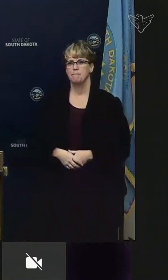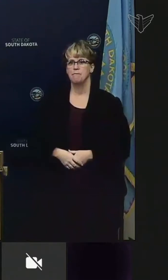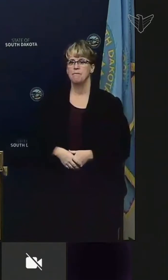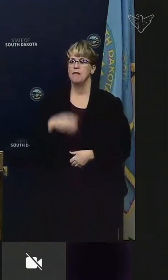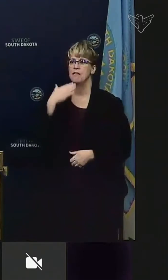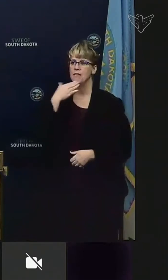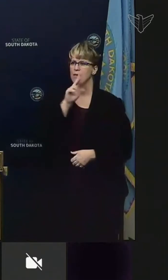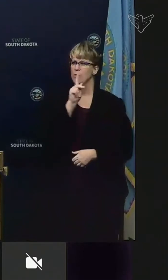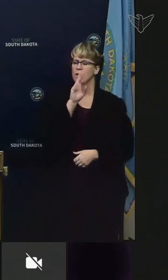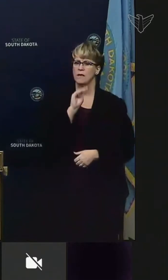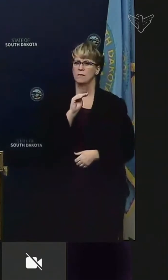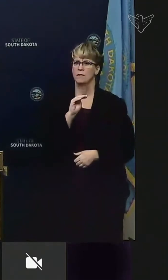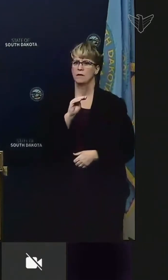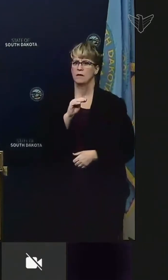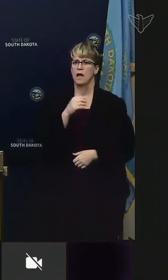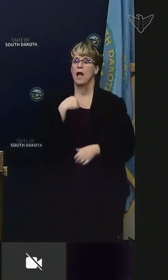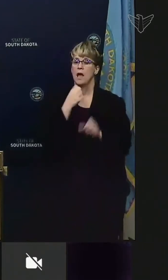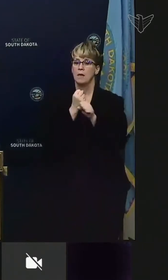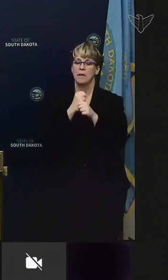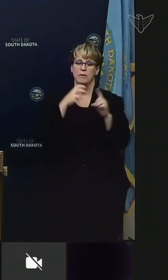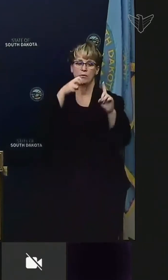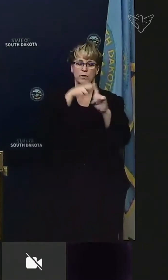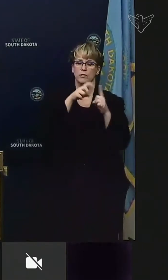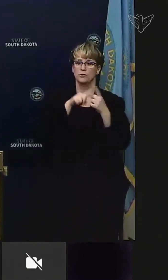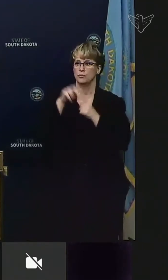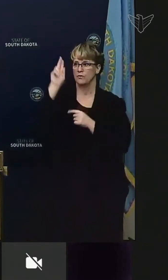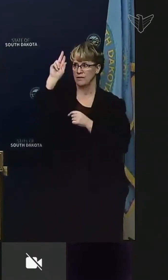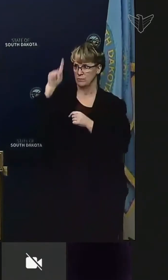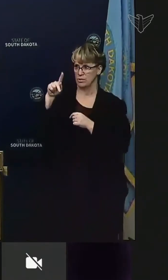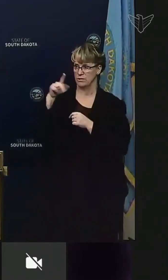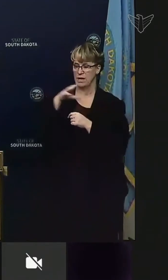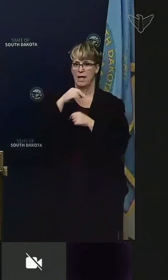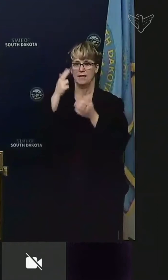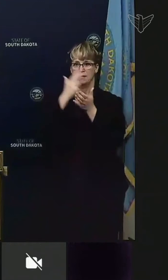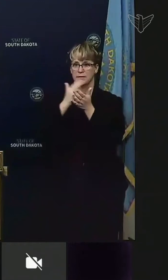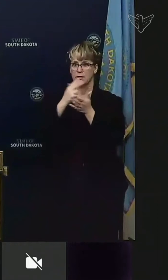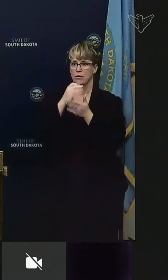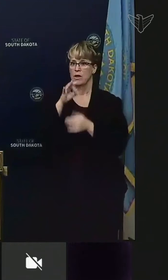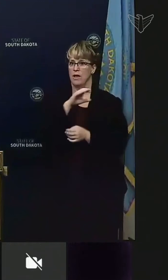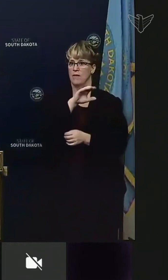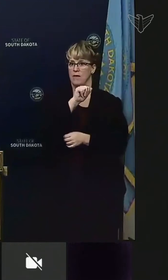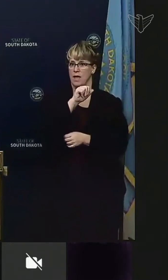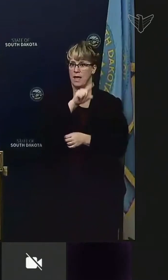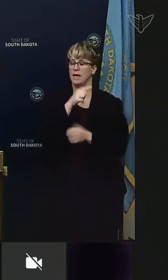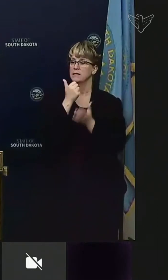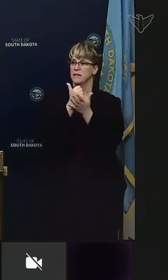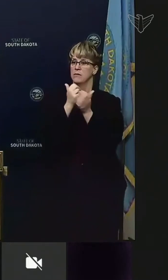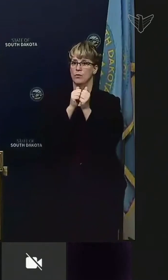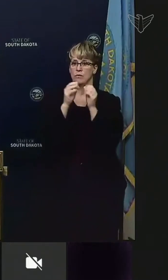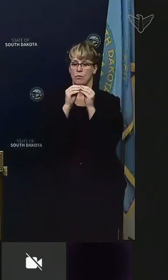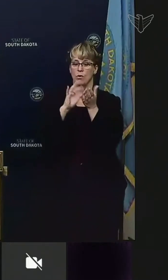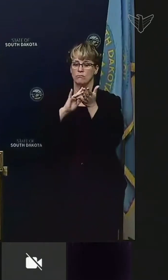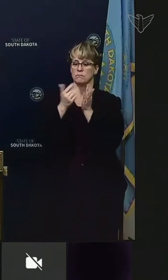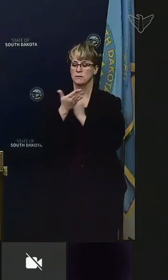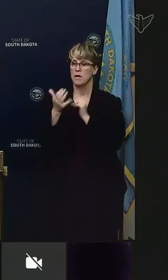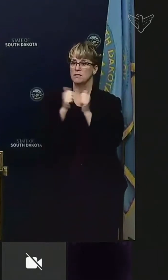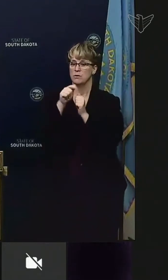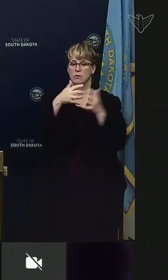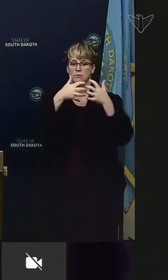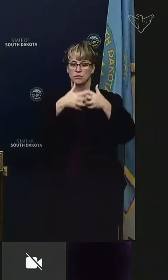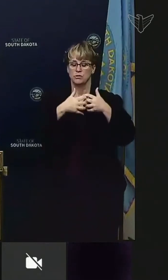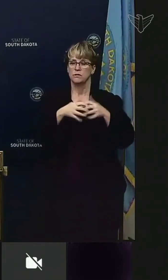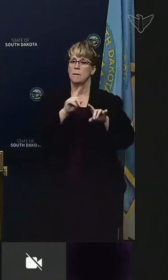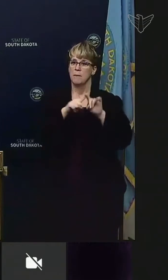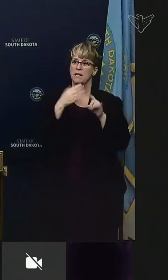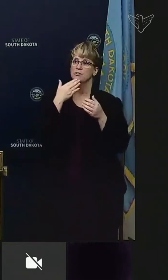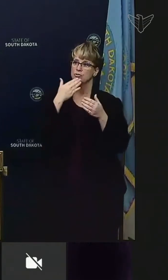Great. Thank you, Kim. And I did make a request to the Vice President and the Secretary of Agriculture to help us with more supplies for those machines. But this will